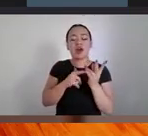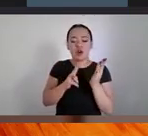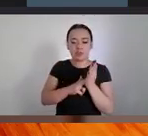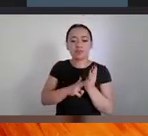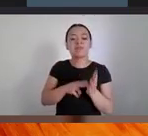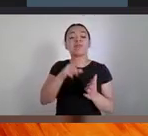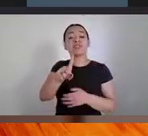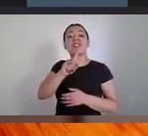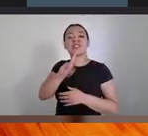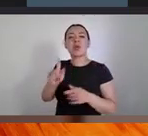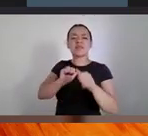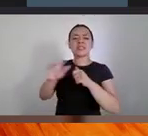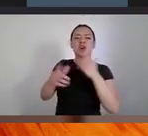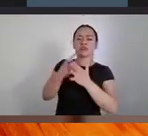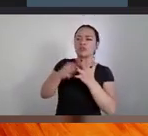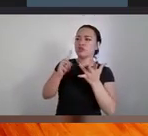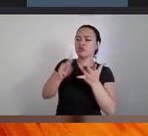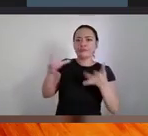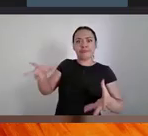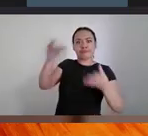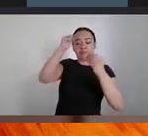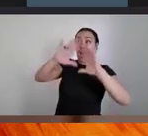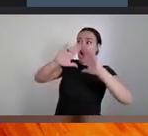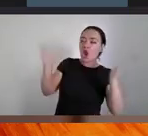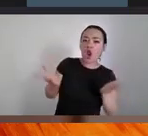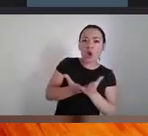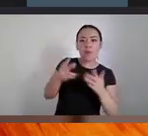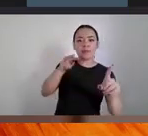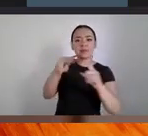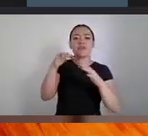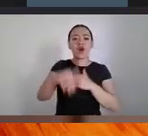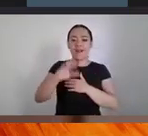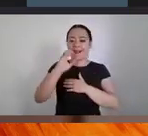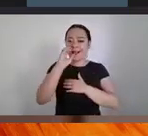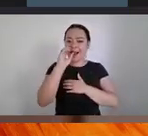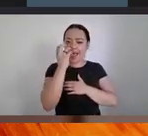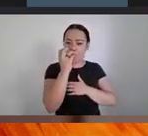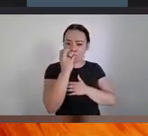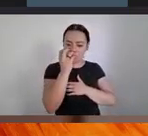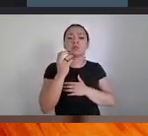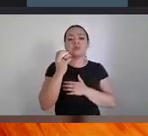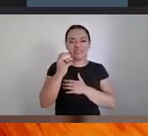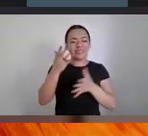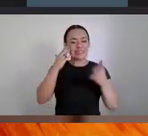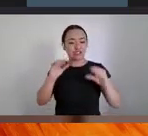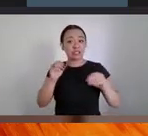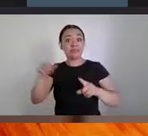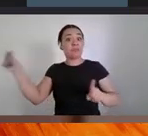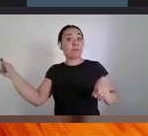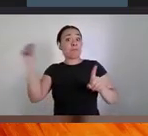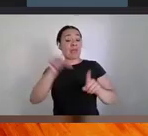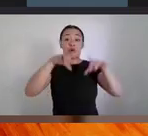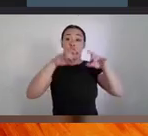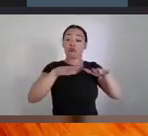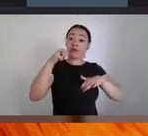opportunity to gain a global perspective on clown teaching. Since returning to Australia, Anna has been sharing their learnings